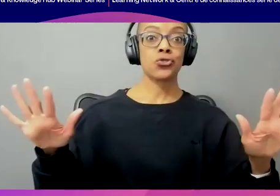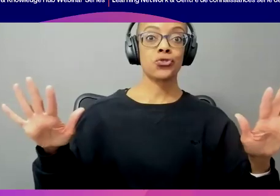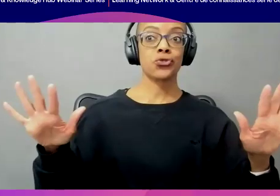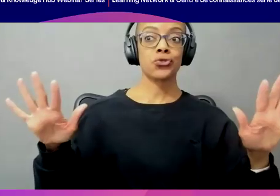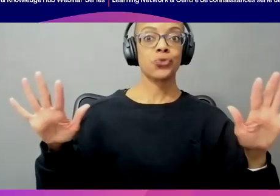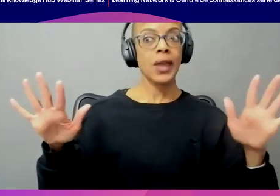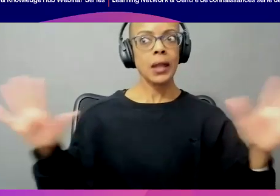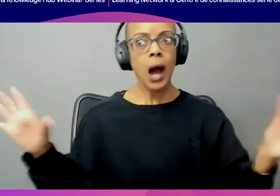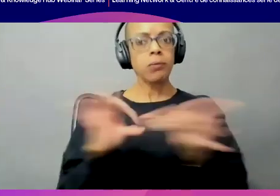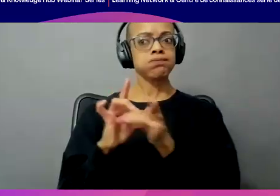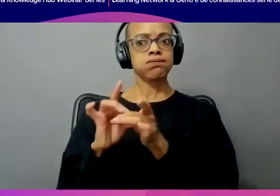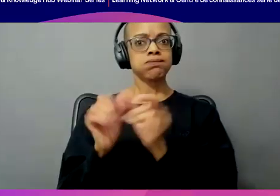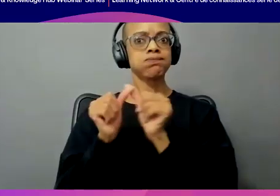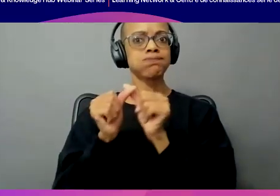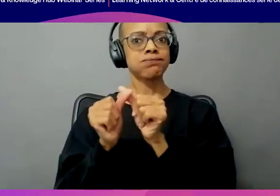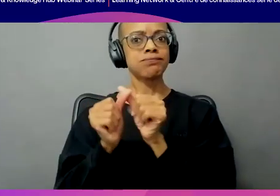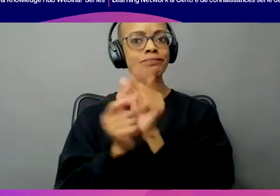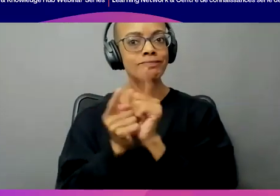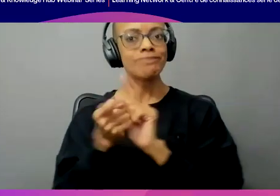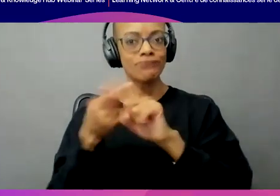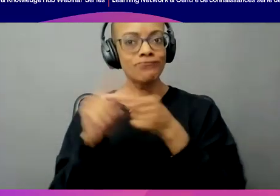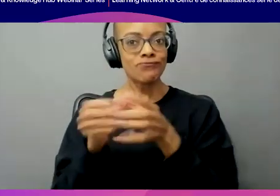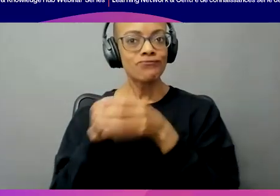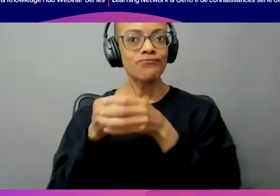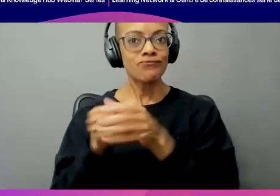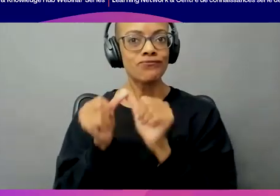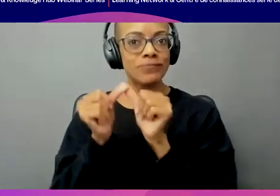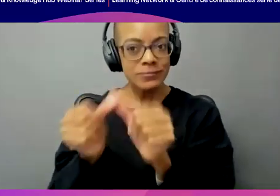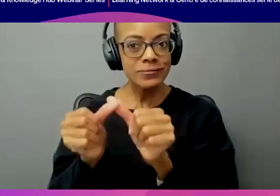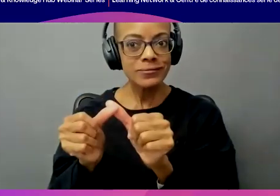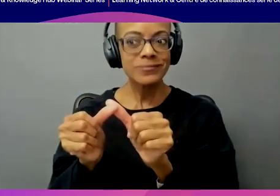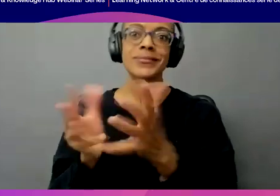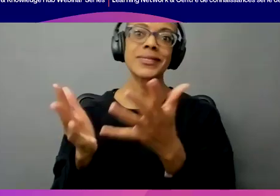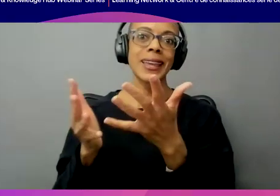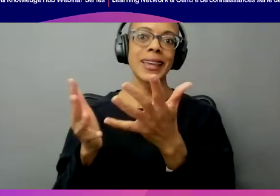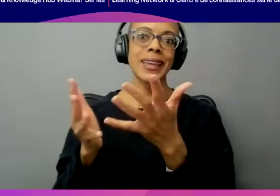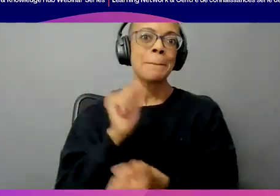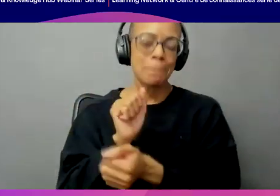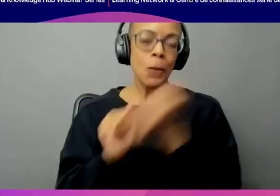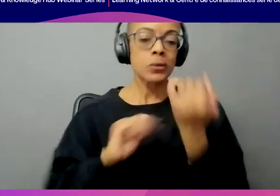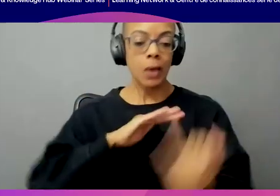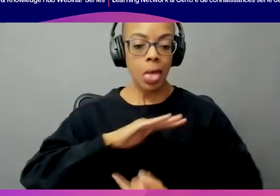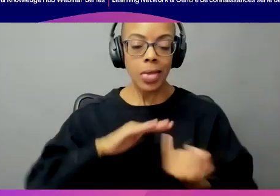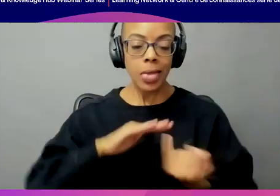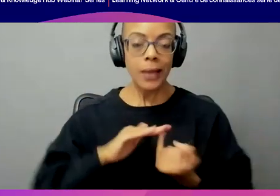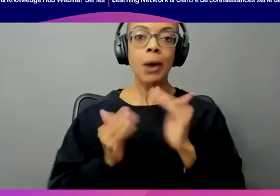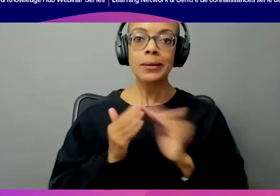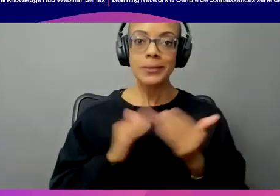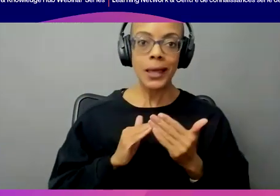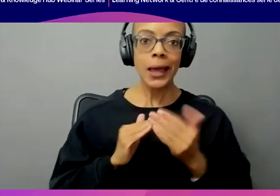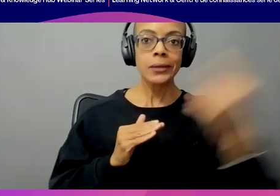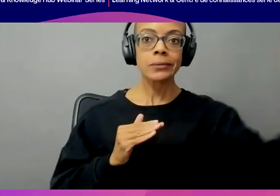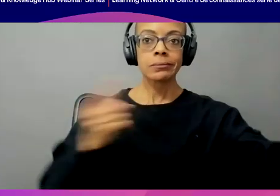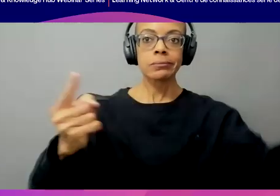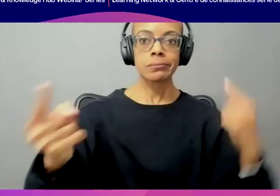of peer connection that they had. And because they are in rural and isolated areas, they felt they had an opportunity to hear